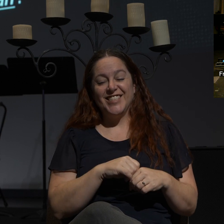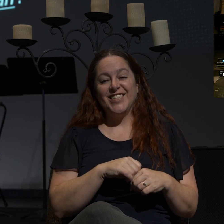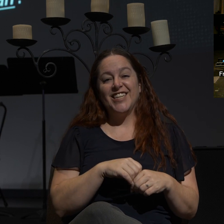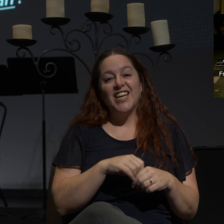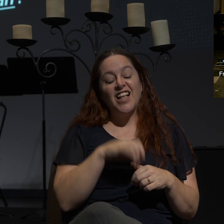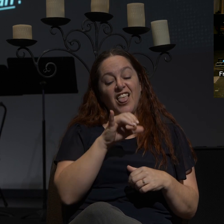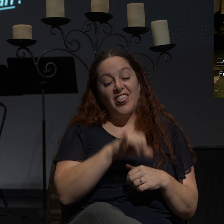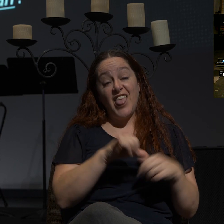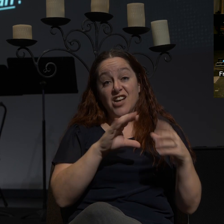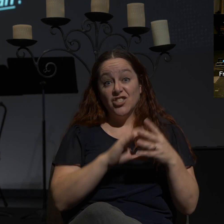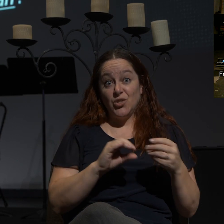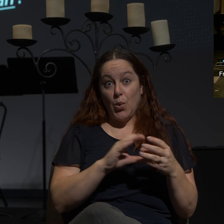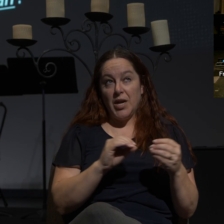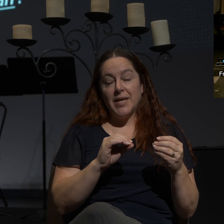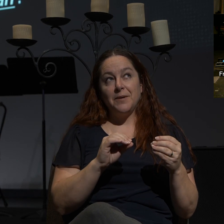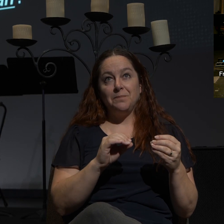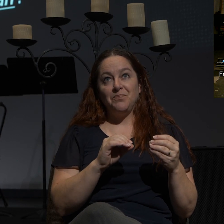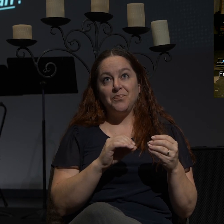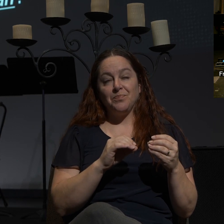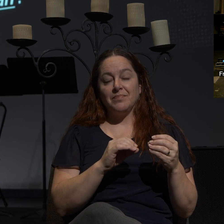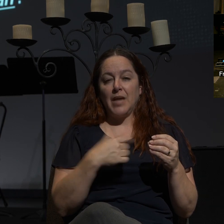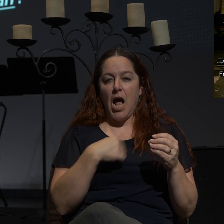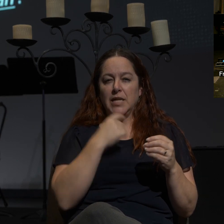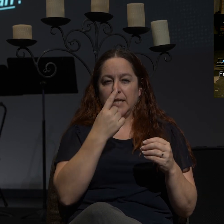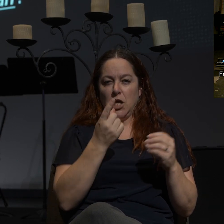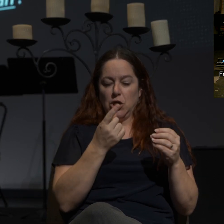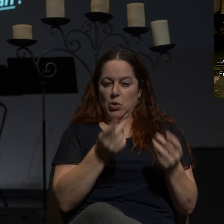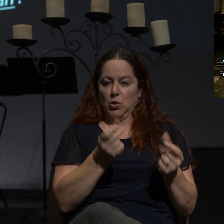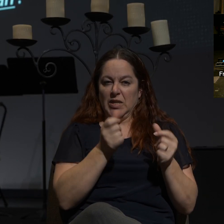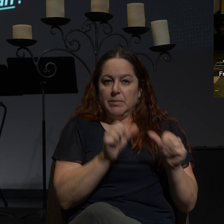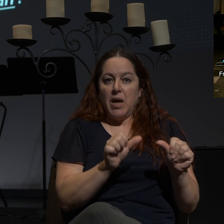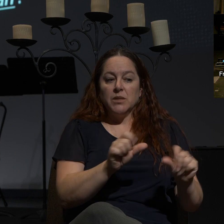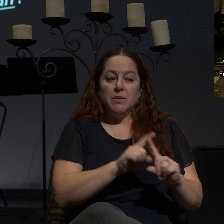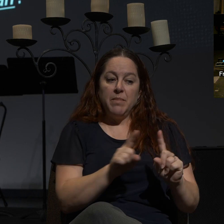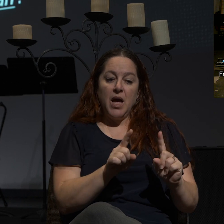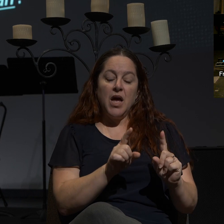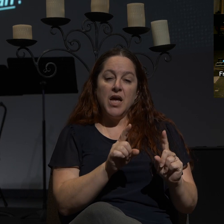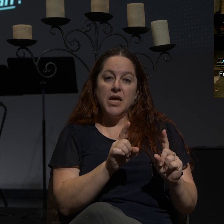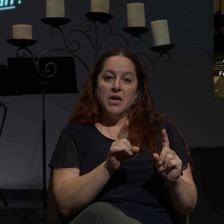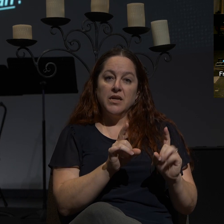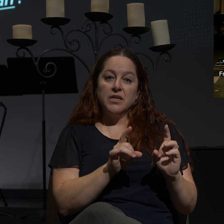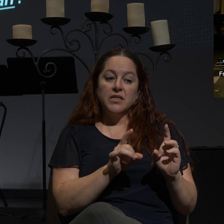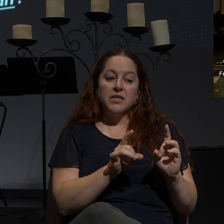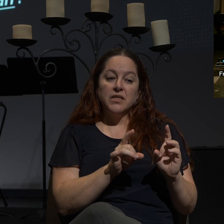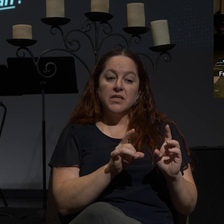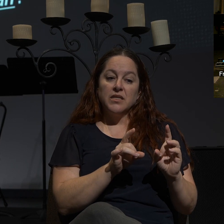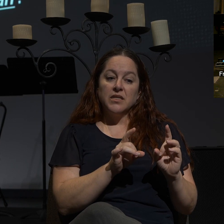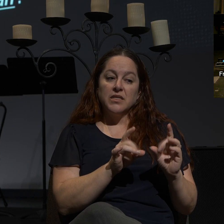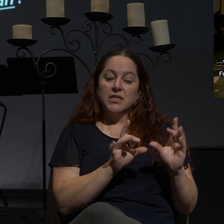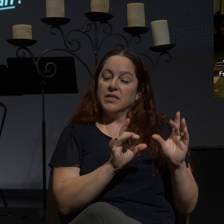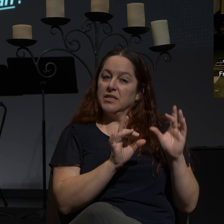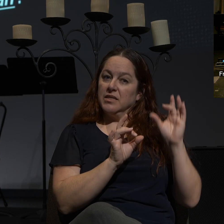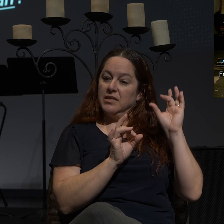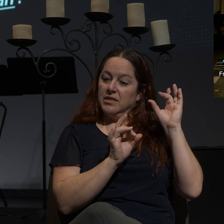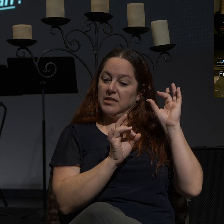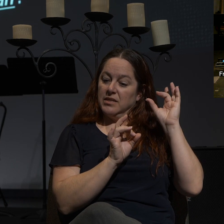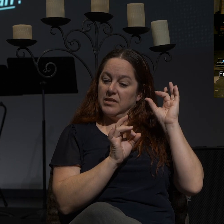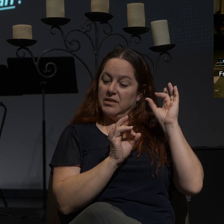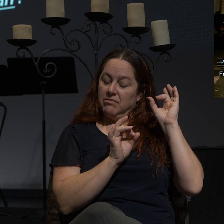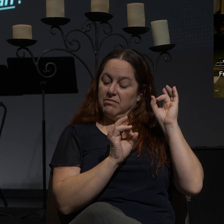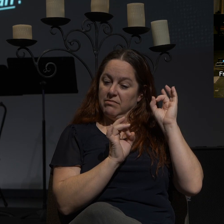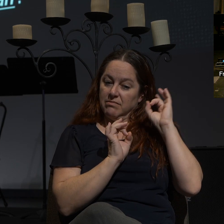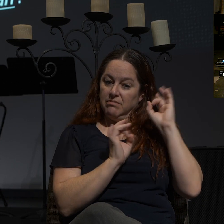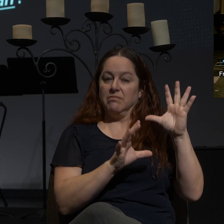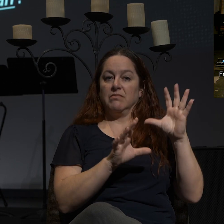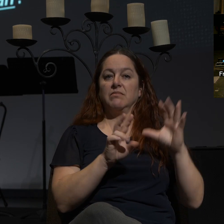In this story, and we will paint it as quickly as we possibly can, but it's pretty